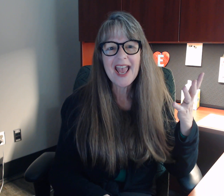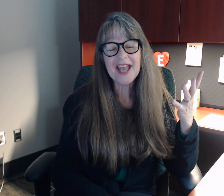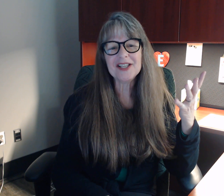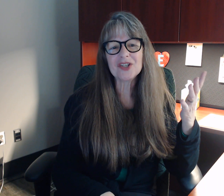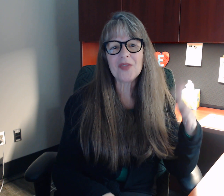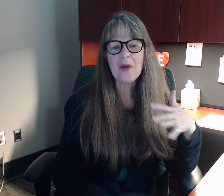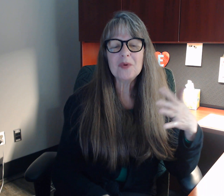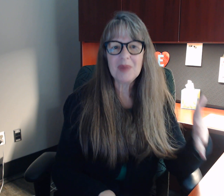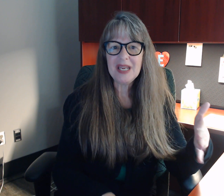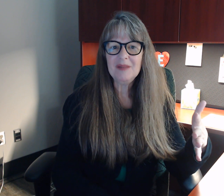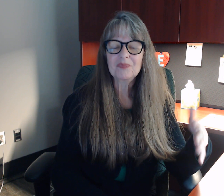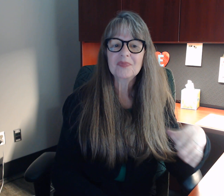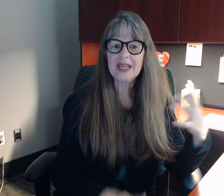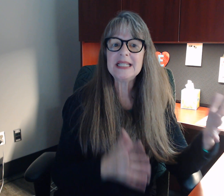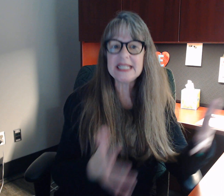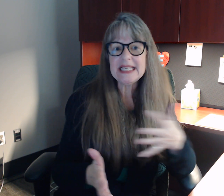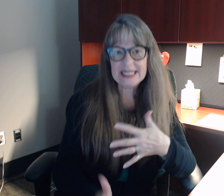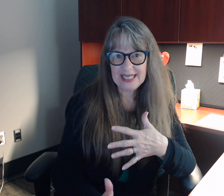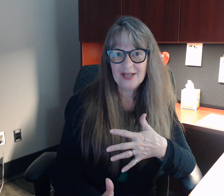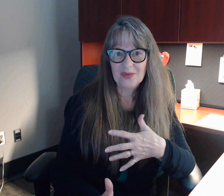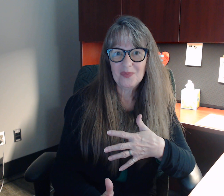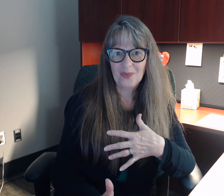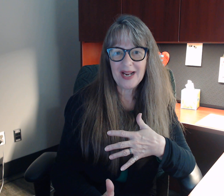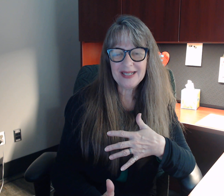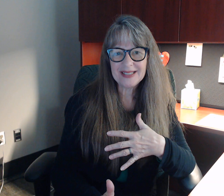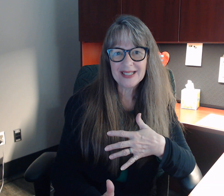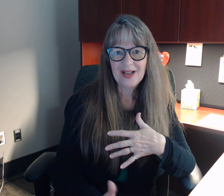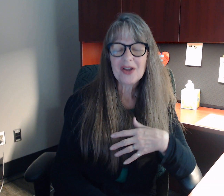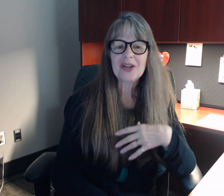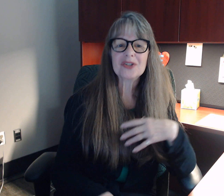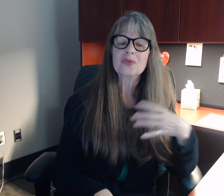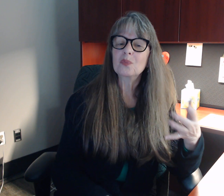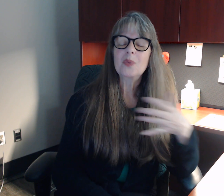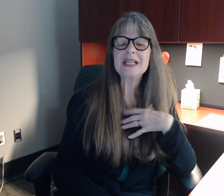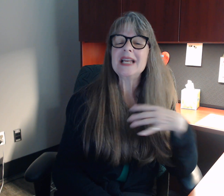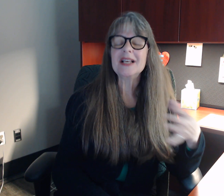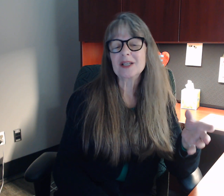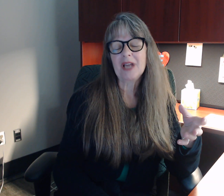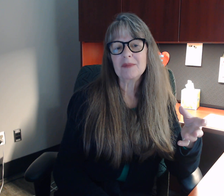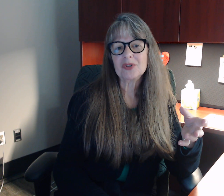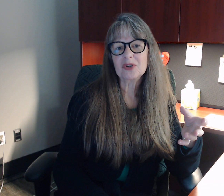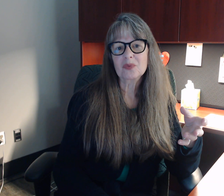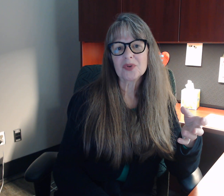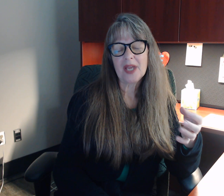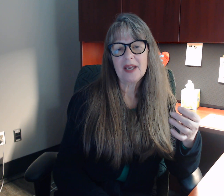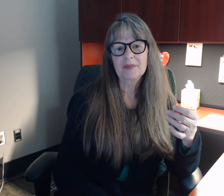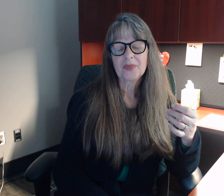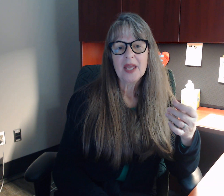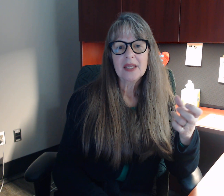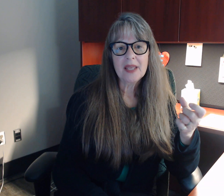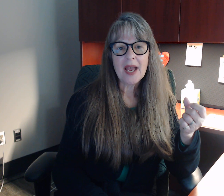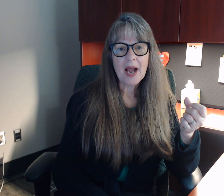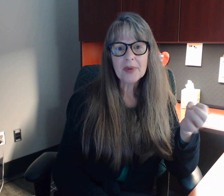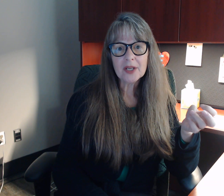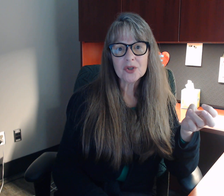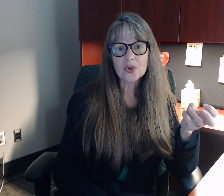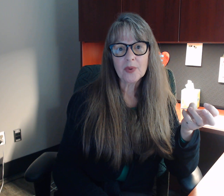And so that would mean they didn't, right? Because we say that sometimes too. We'll say, yeah, I'm going to enjoy